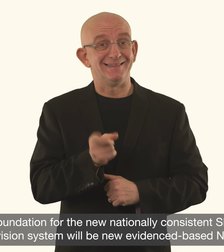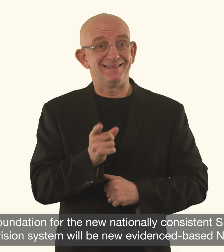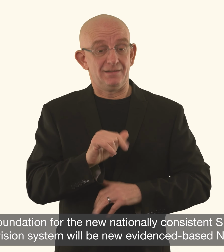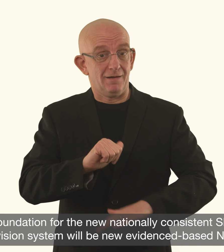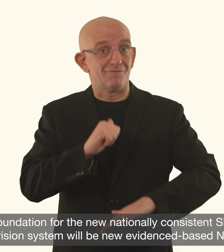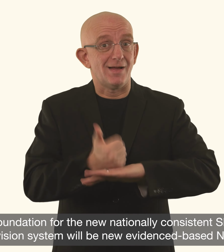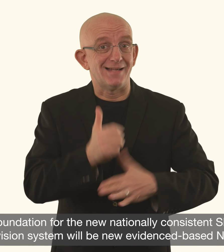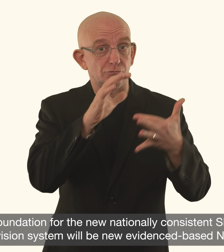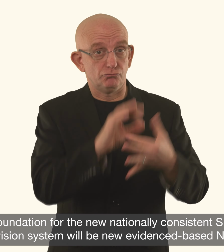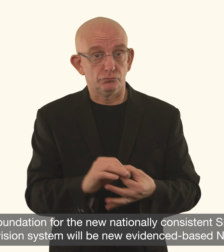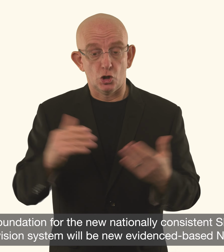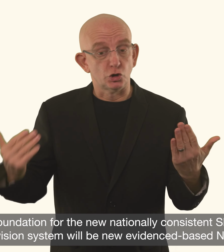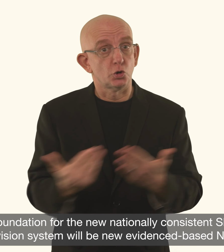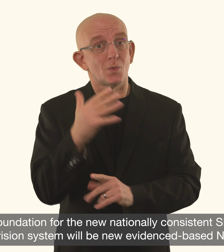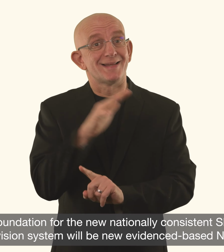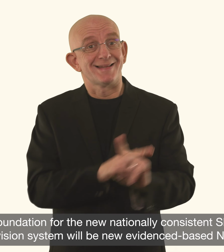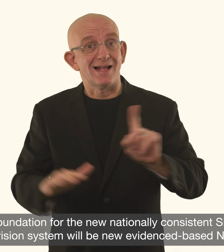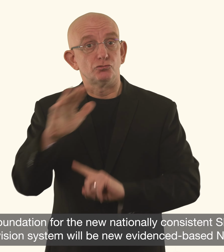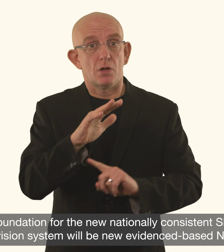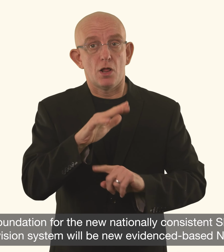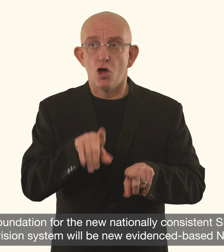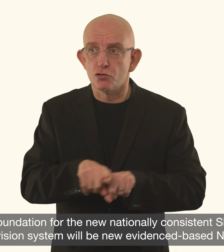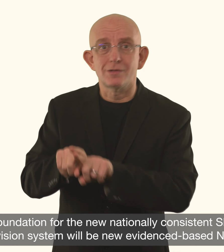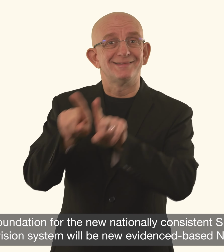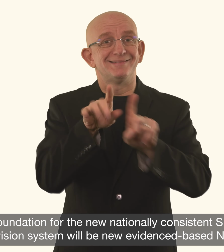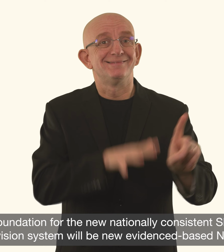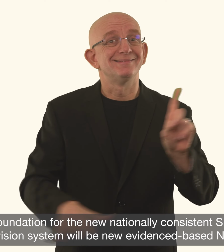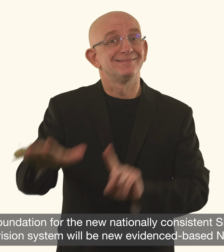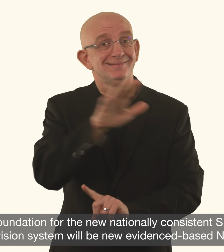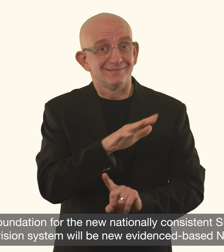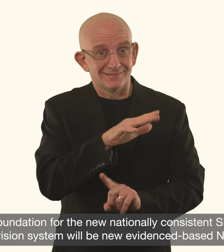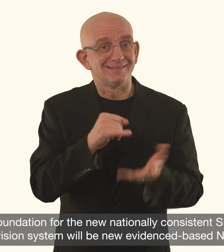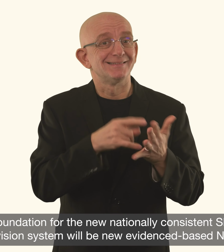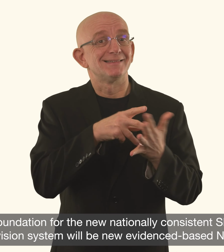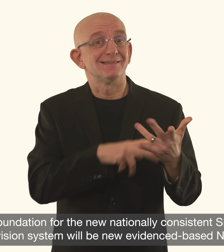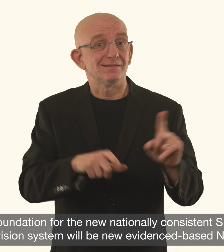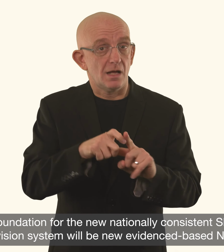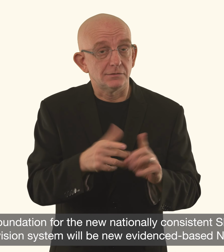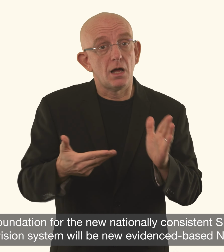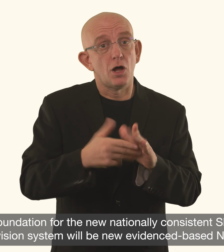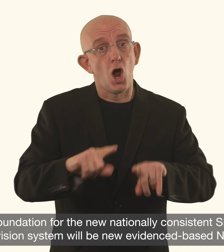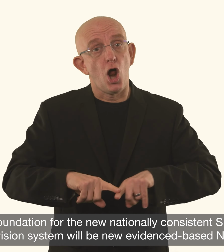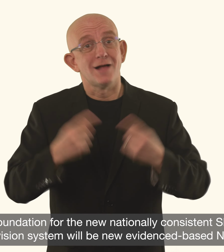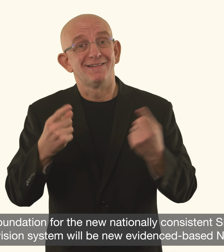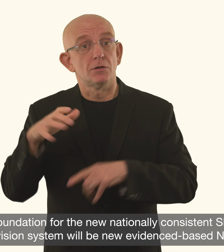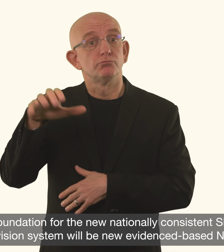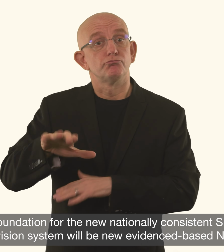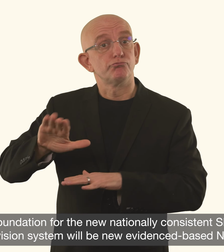The foundation for the new nationally consistent Send and Alternative Provision System will be new evidence-based